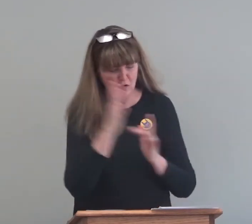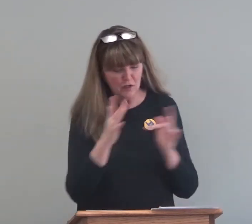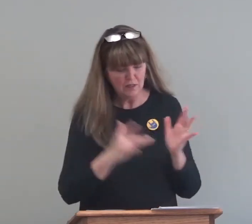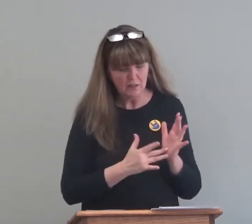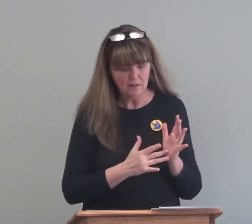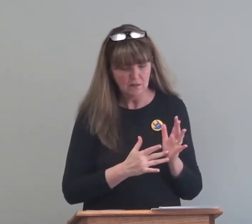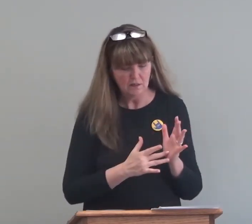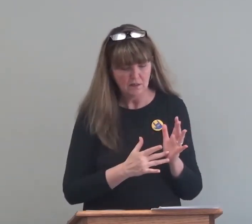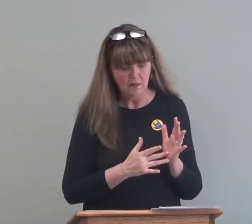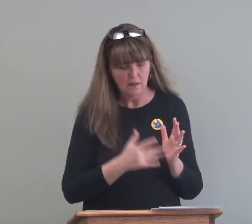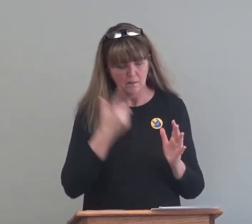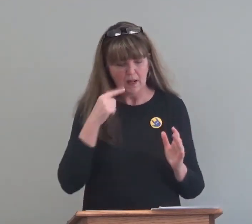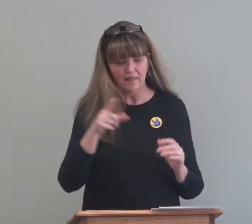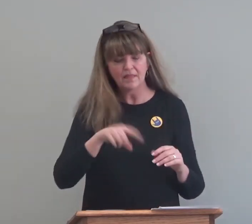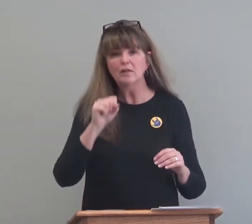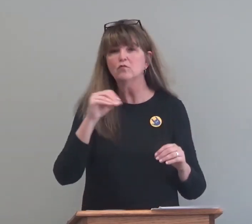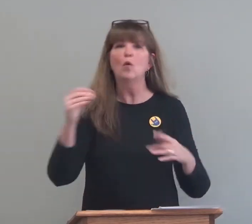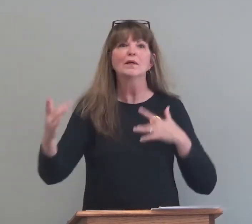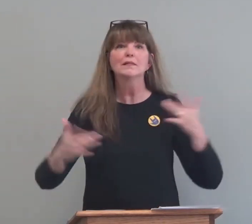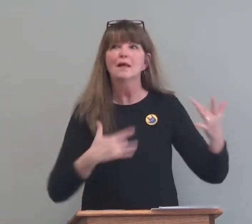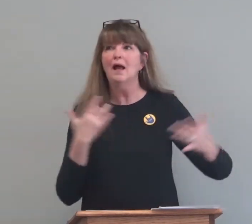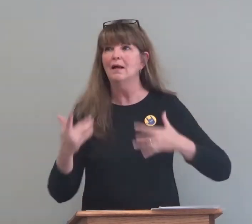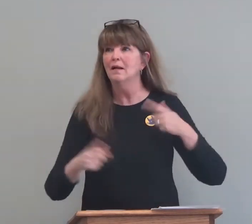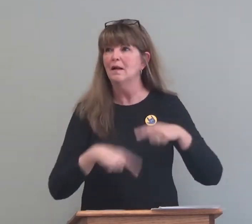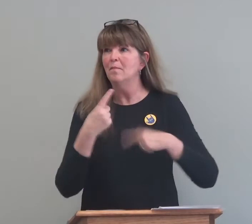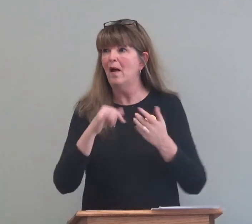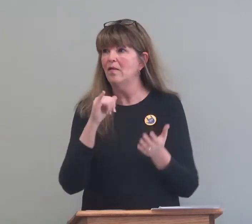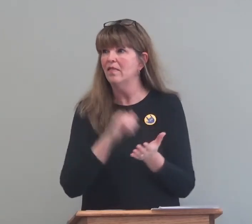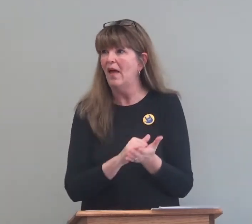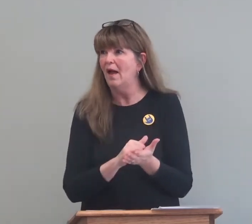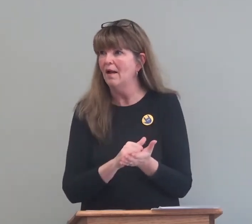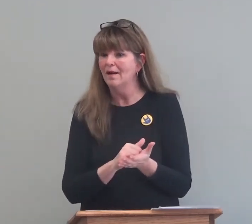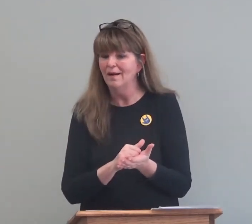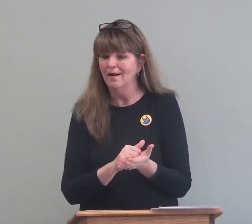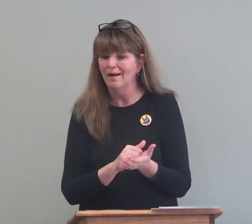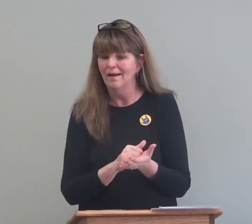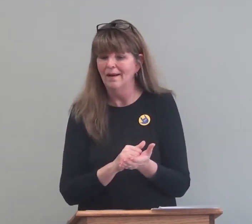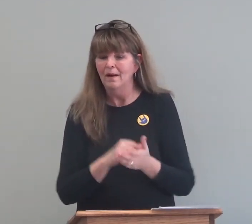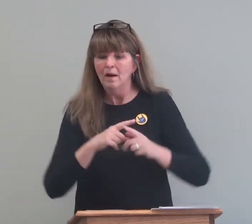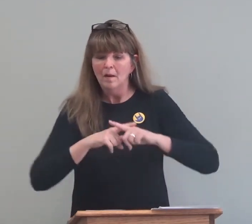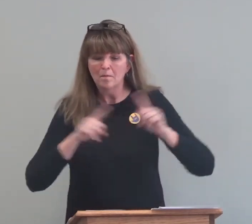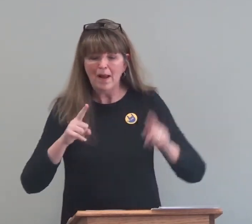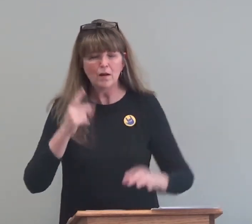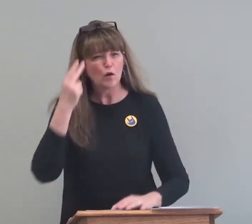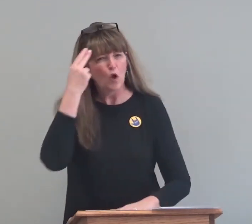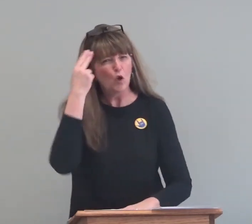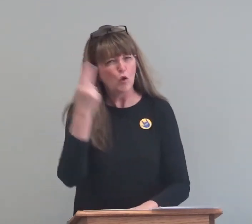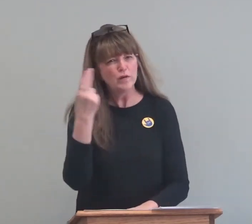hallucination at different places and times because they were so worked up about it.